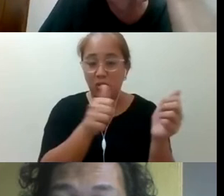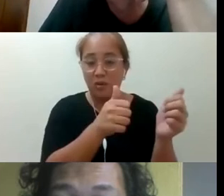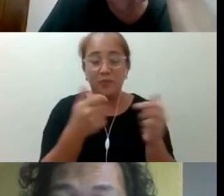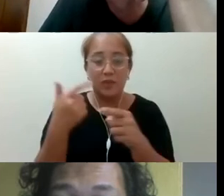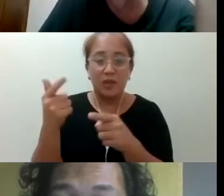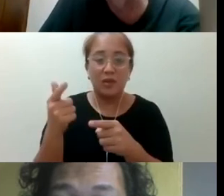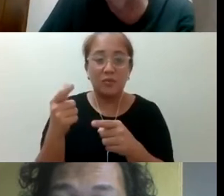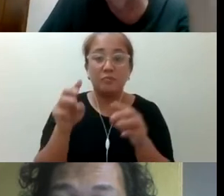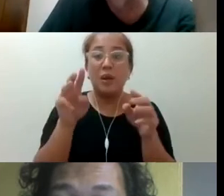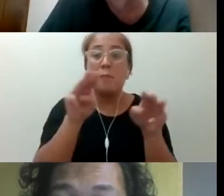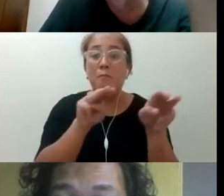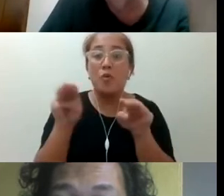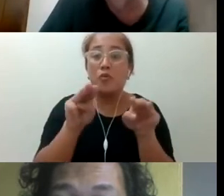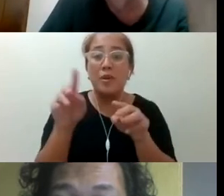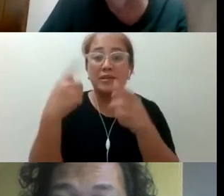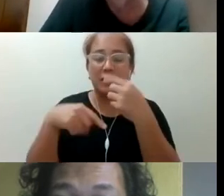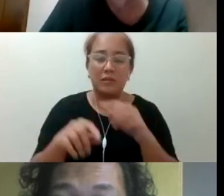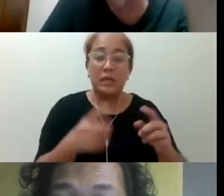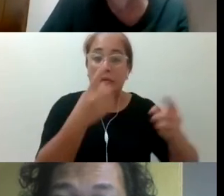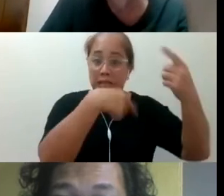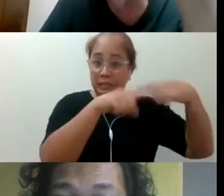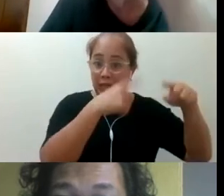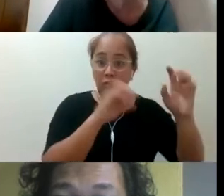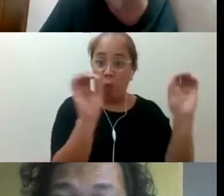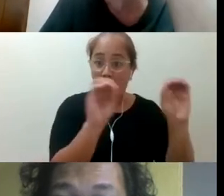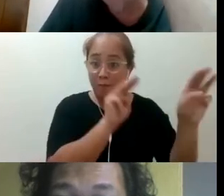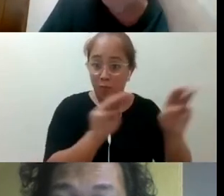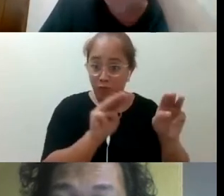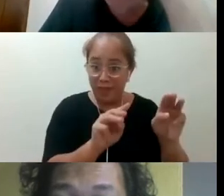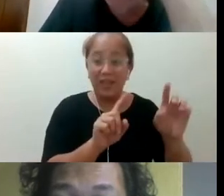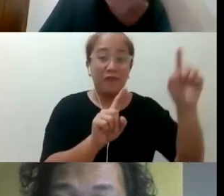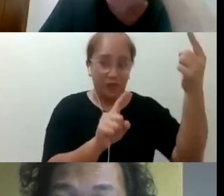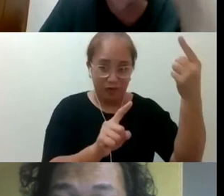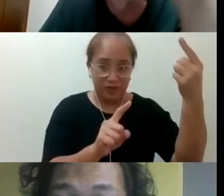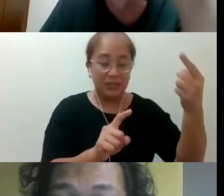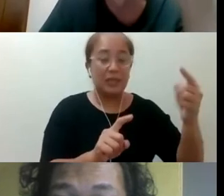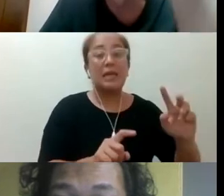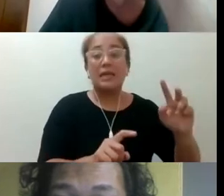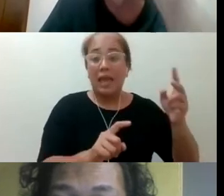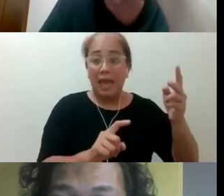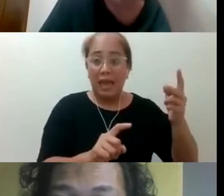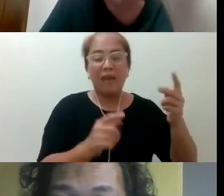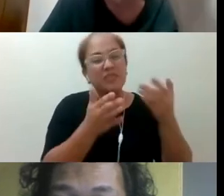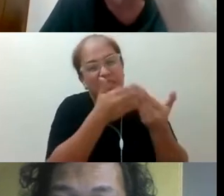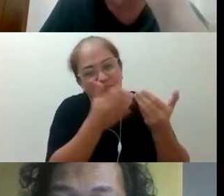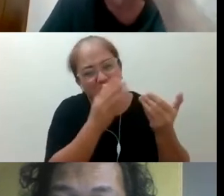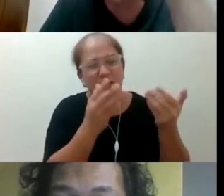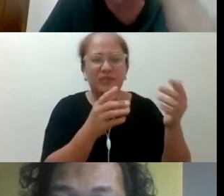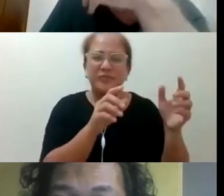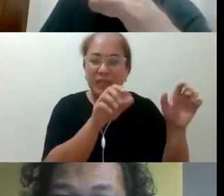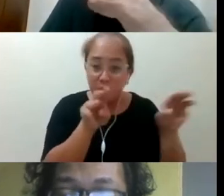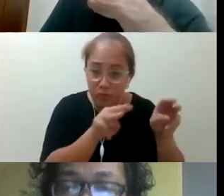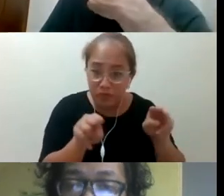later. Signs that have no movement would go first, and signs that have simple movement would go next, and signs that